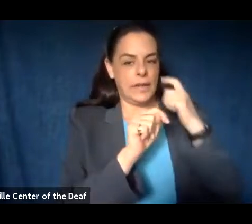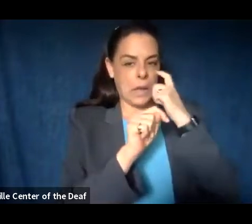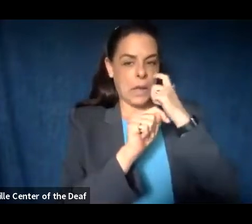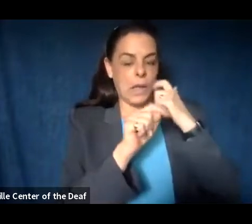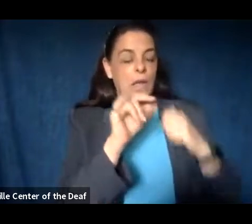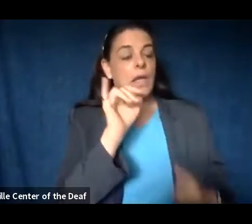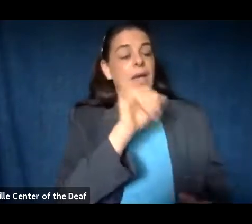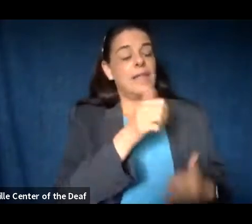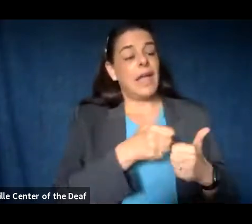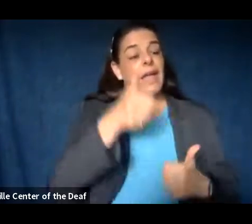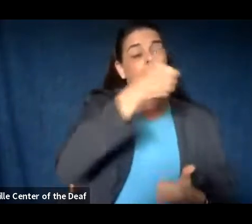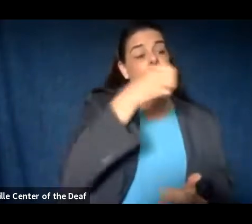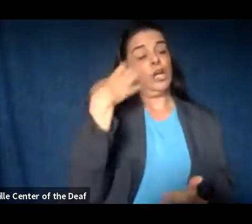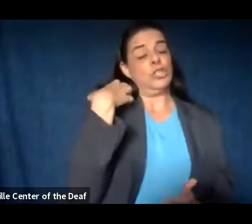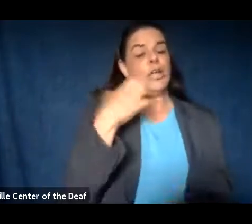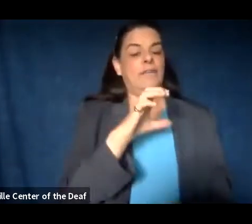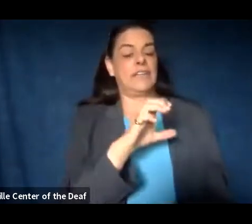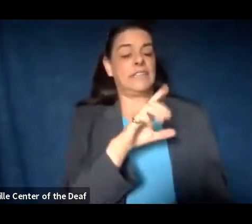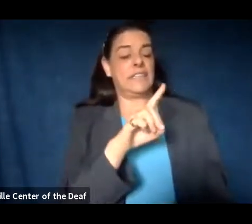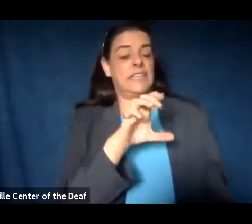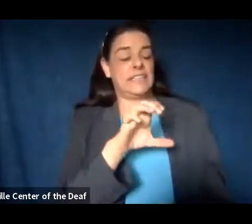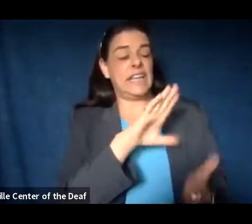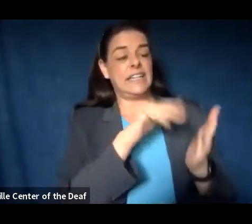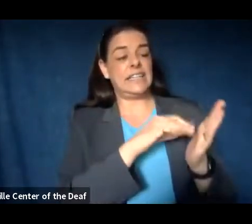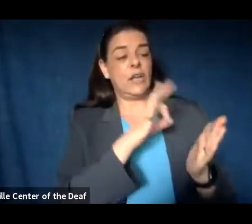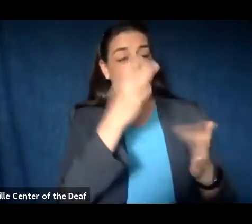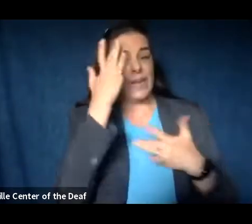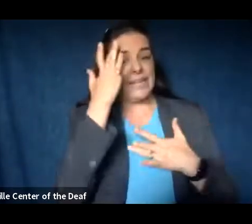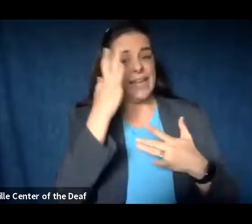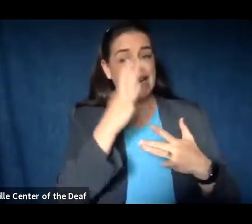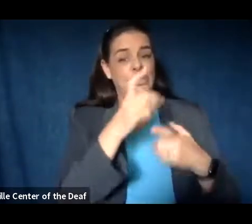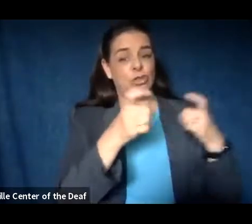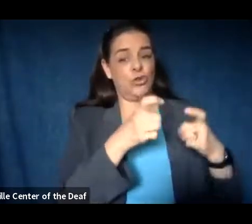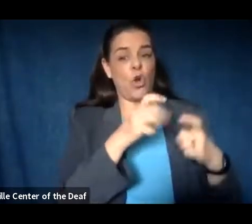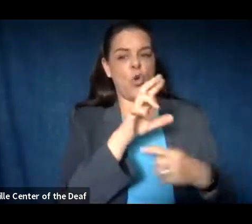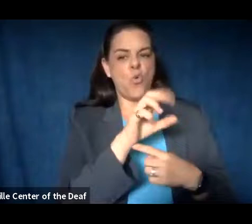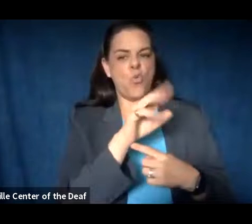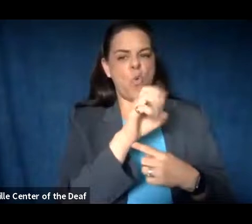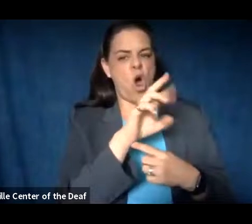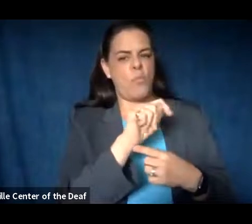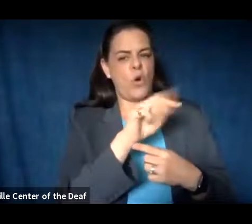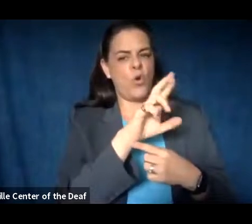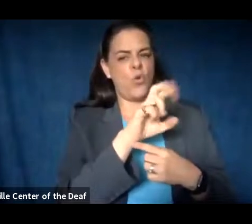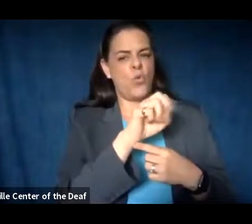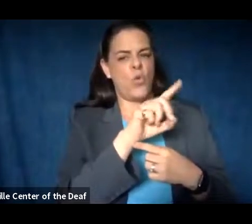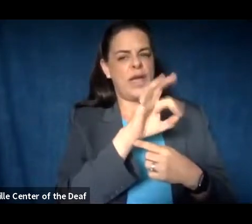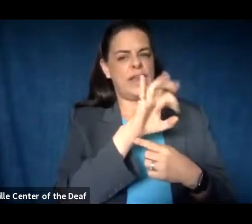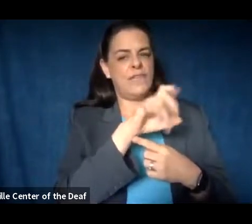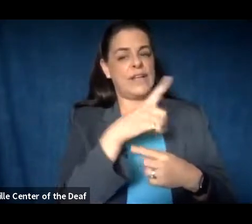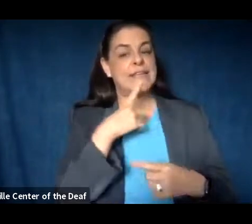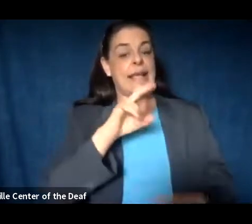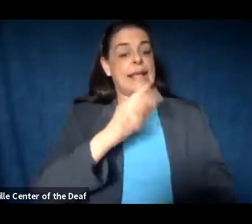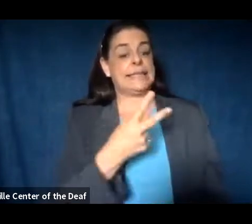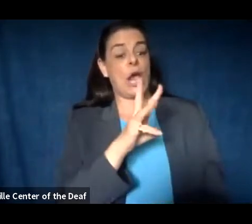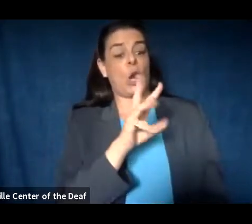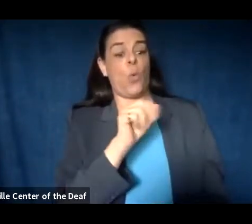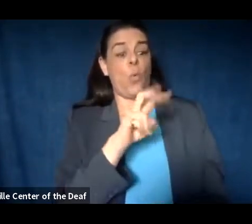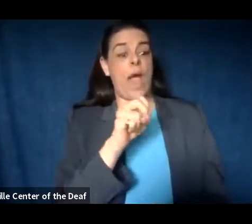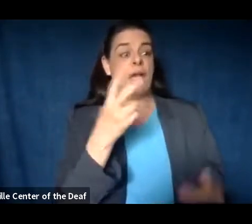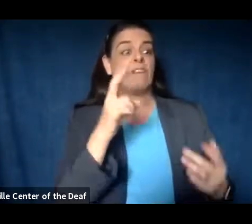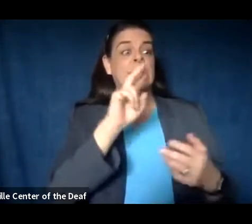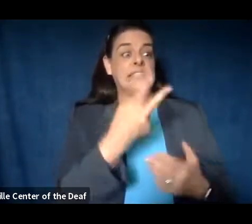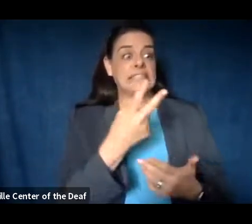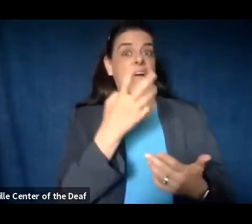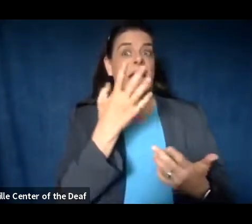The chief of the Centers for Disease Control and Prevention, Robert Redfield, said a second wave of the coronavirus is expected later this